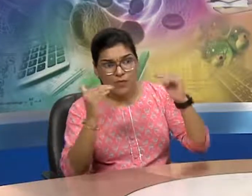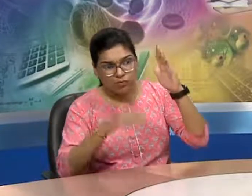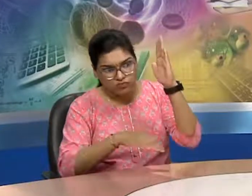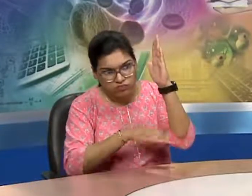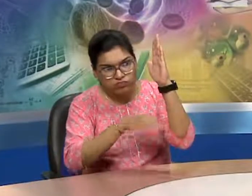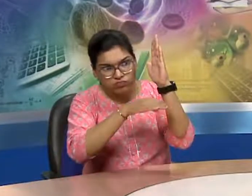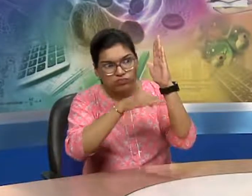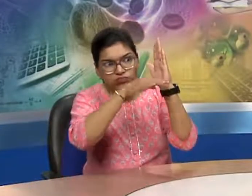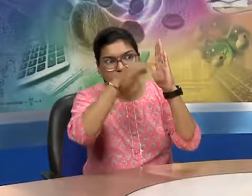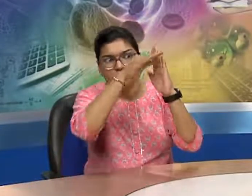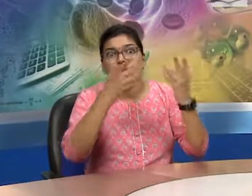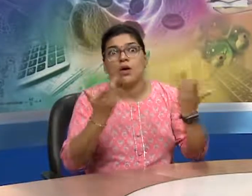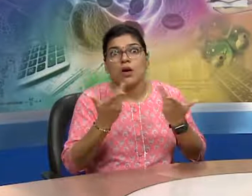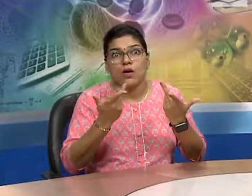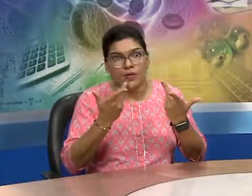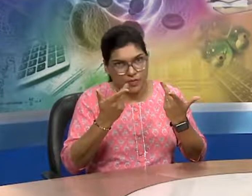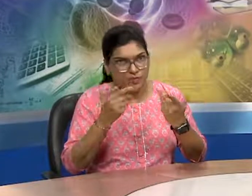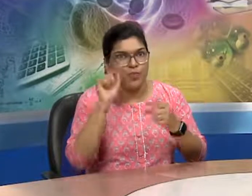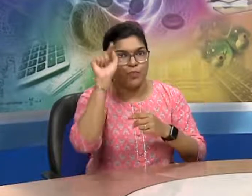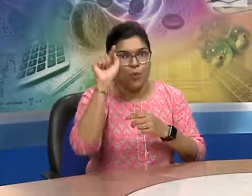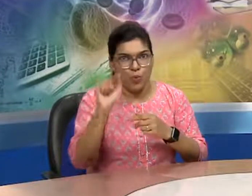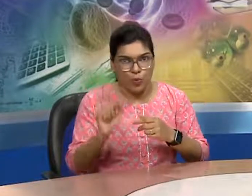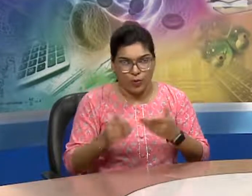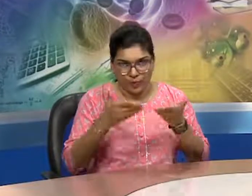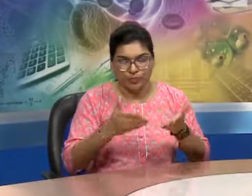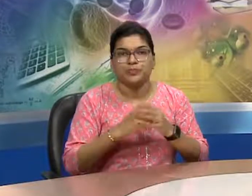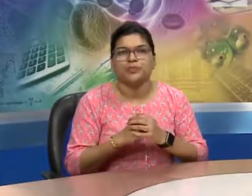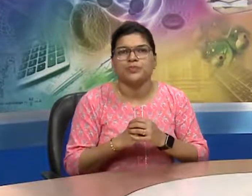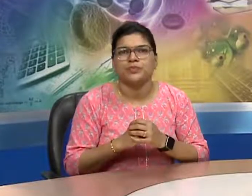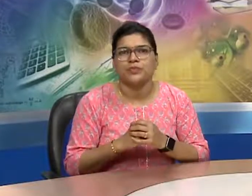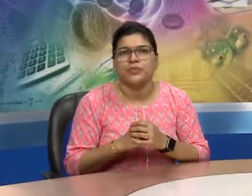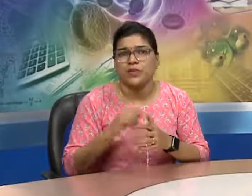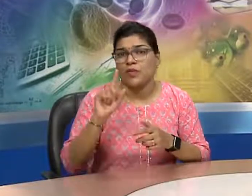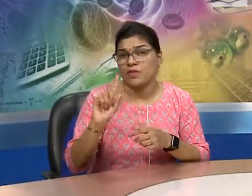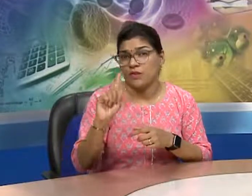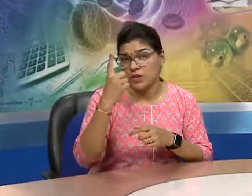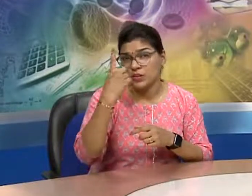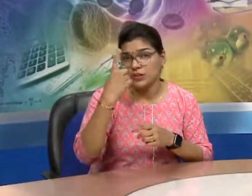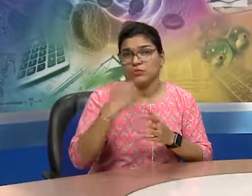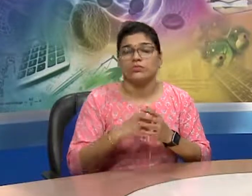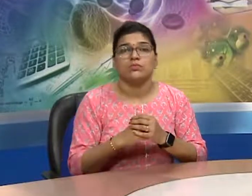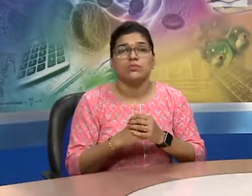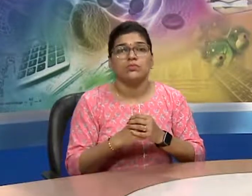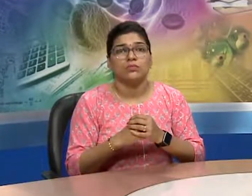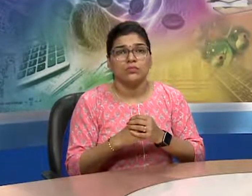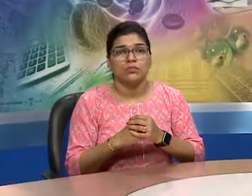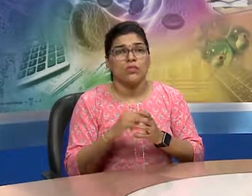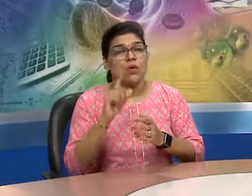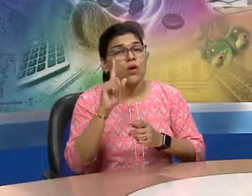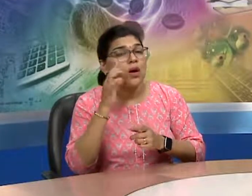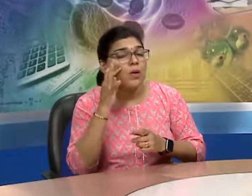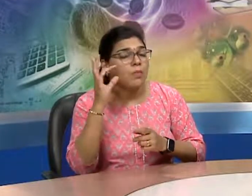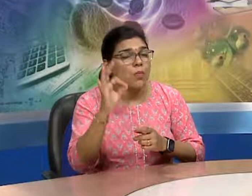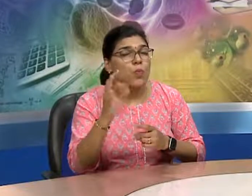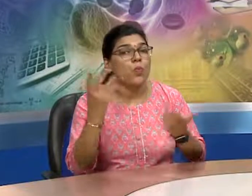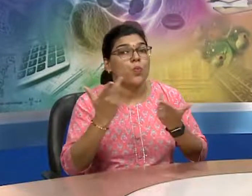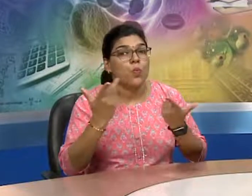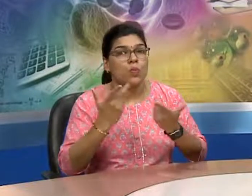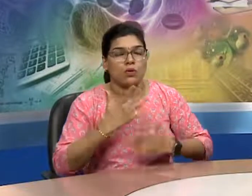let us now understand the ecological levels of organization, which we will be learning here. The